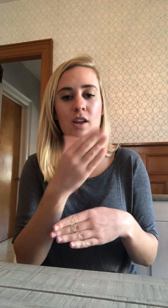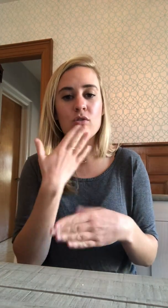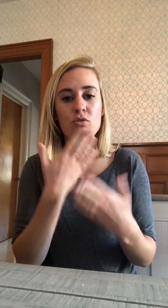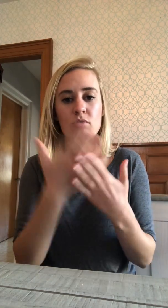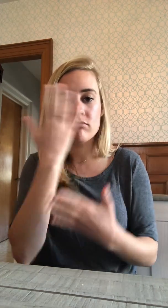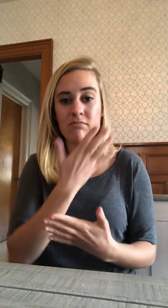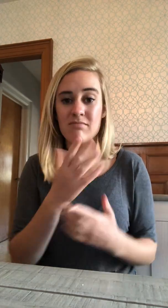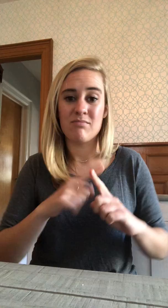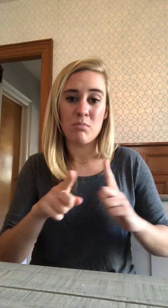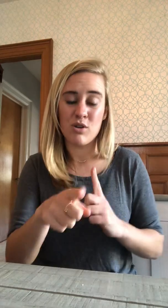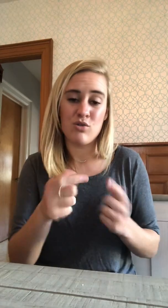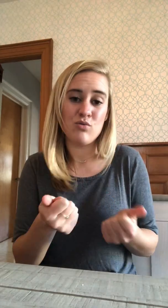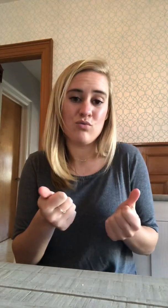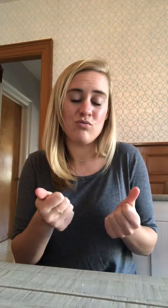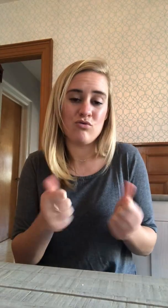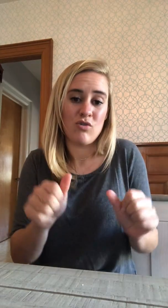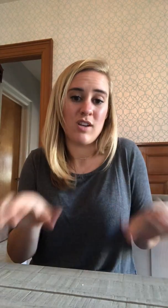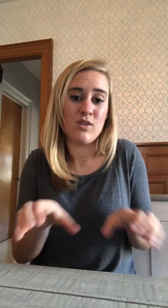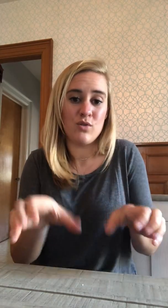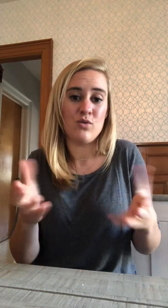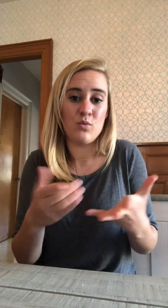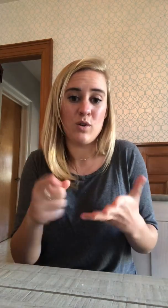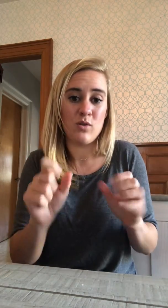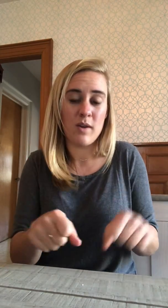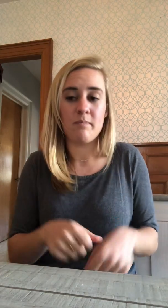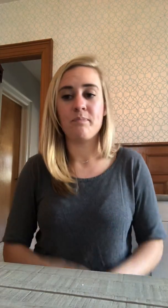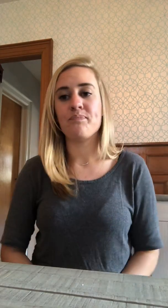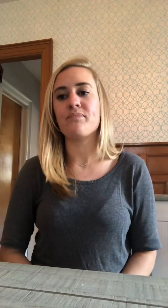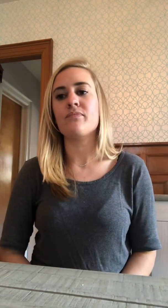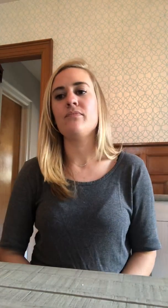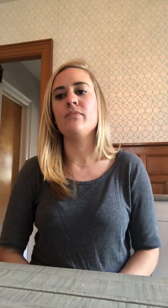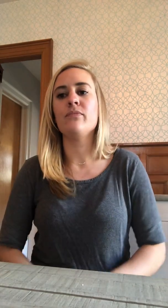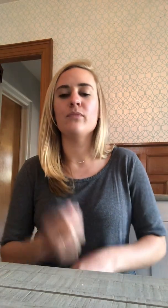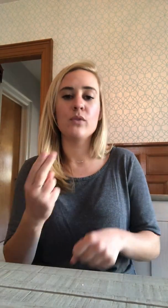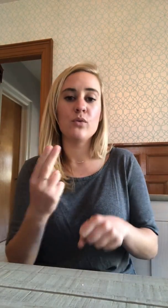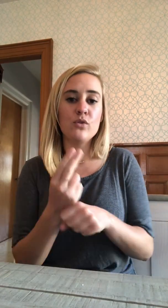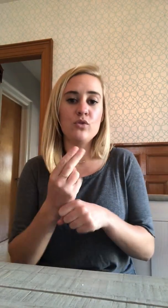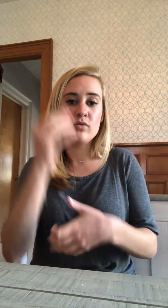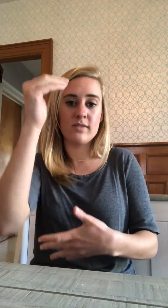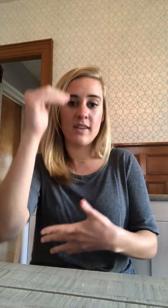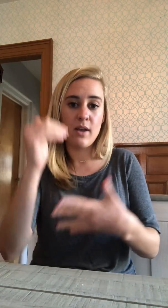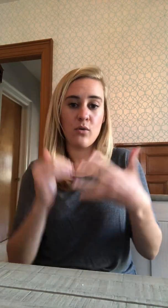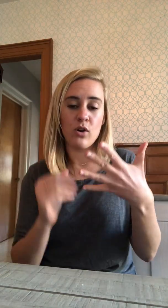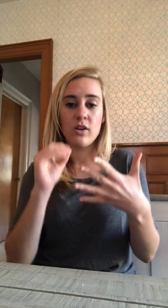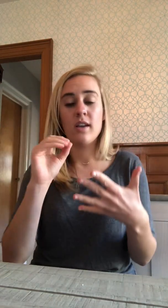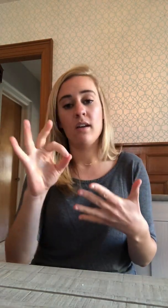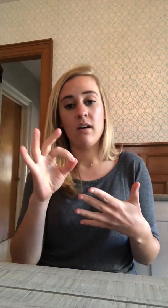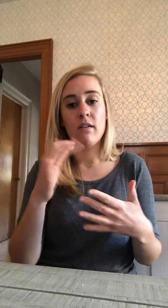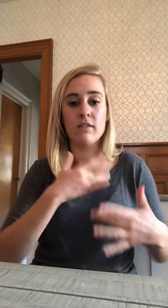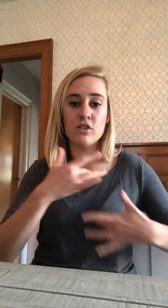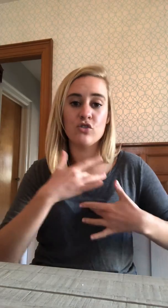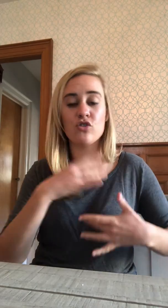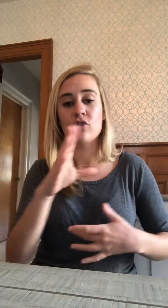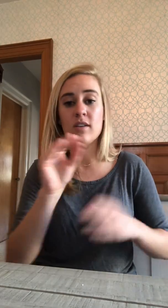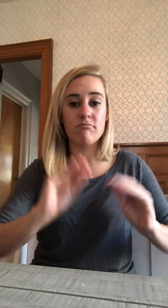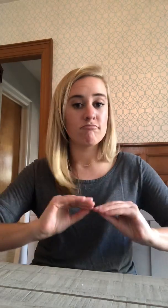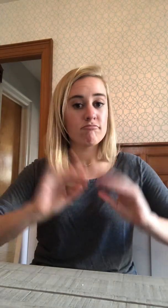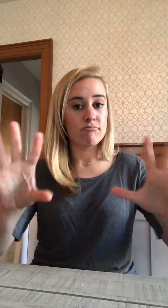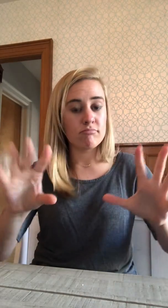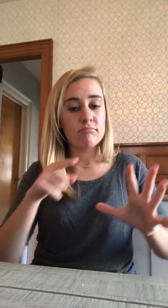patient. So invoke the hierarchy of concerns and make it clear that you're acting in the best interest of the patient. This is true